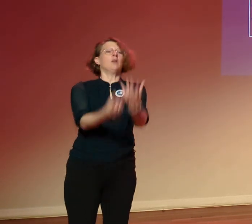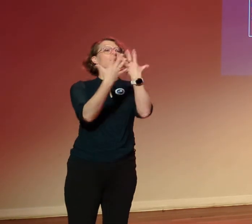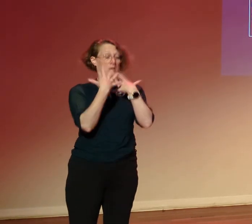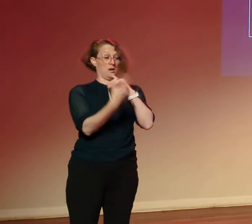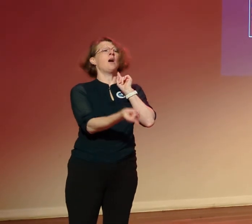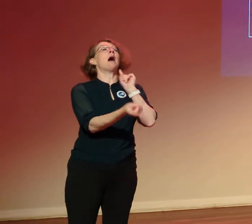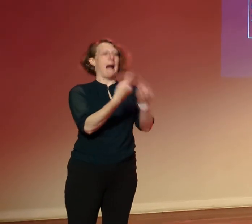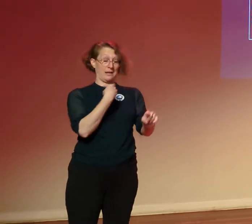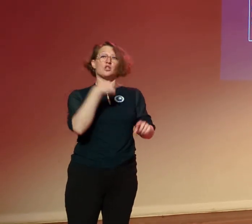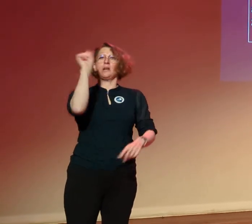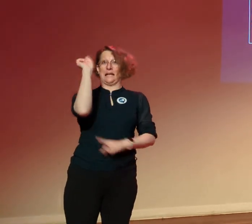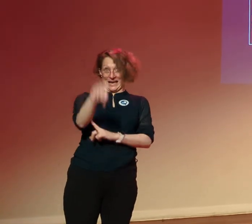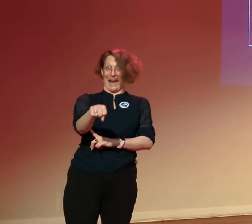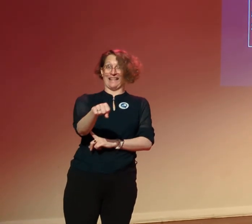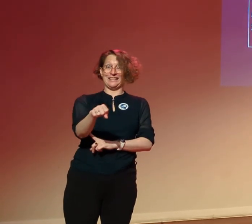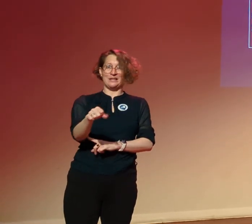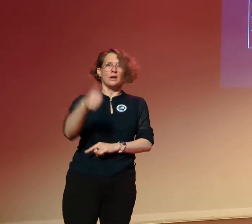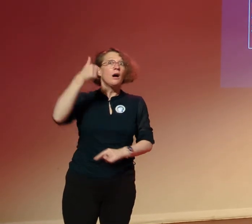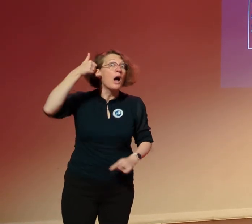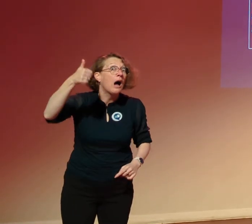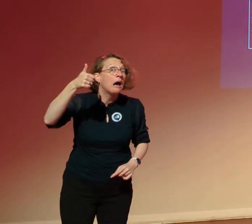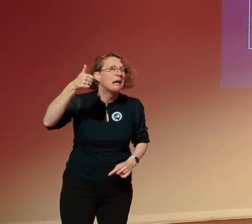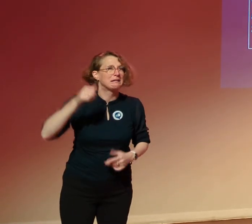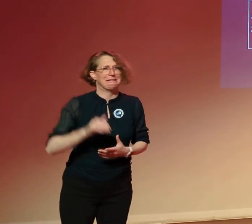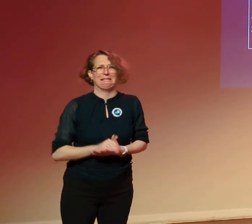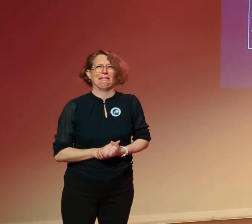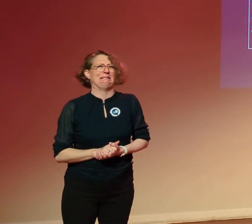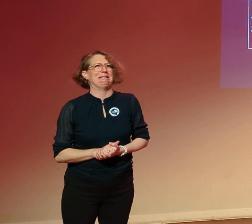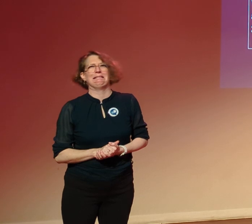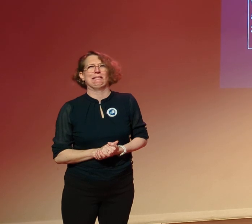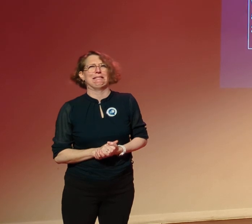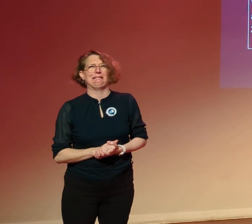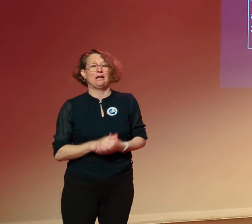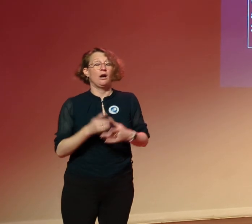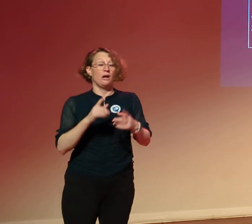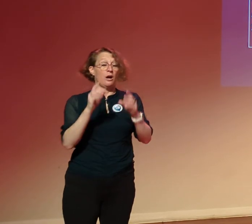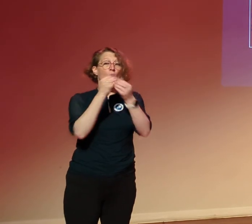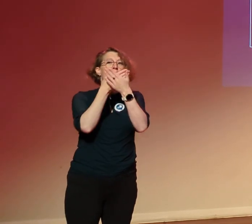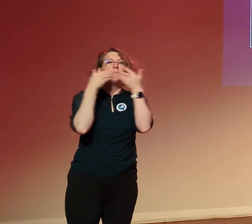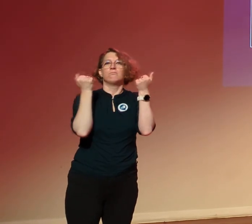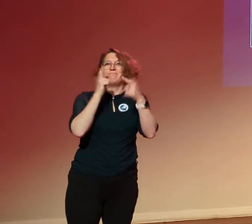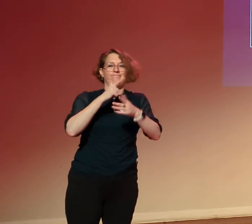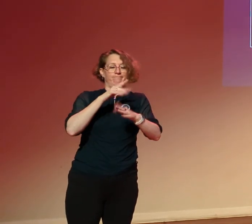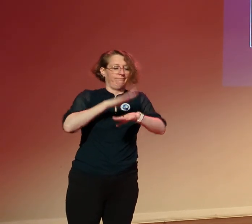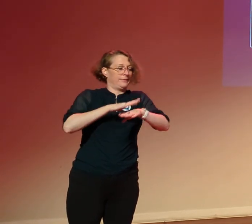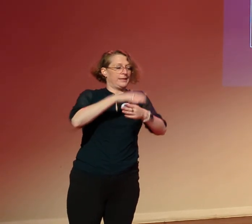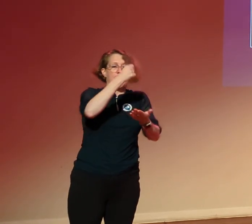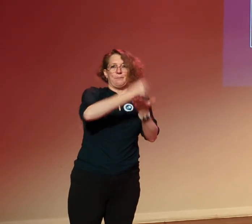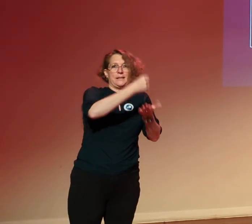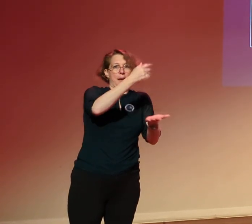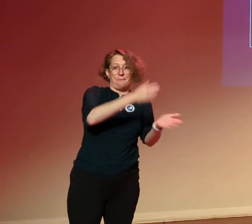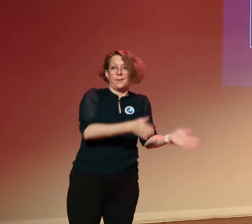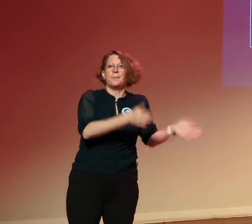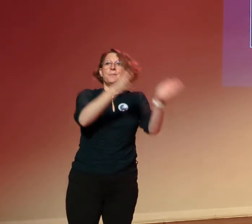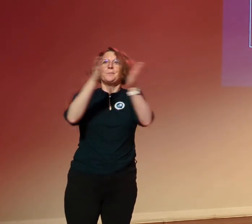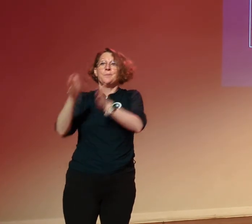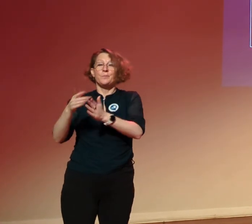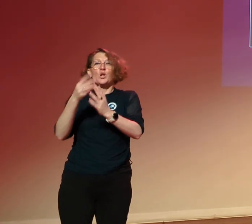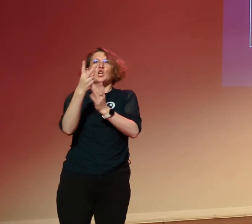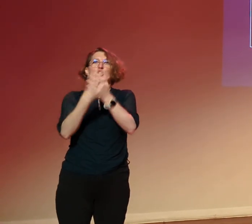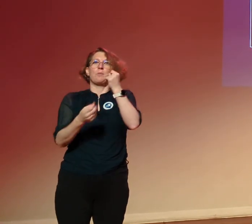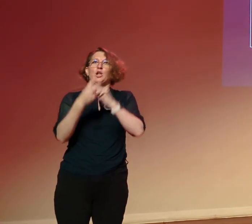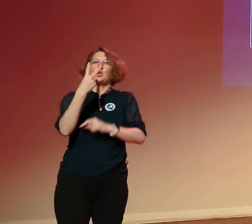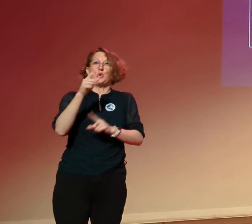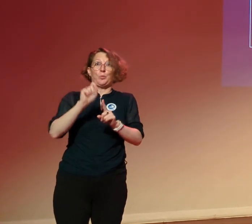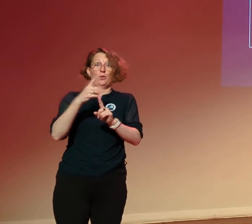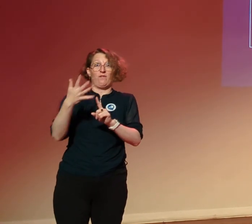it gave a correct answer. And it was not able to timestamp. Gemini 2.5 Pro had